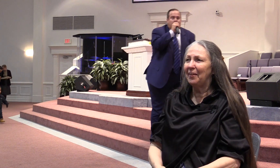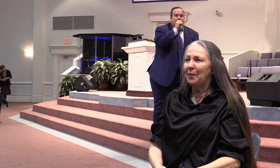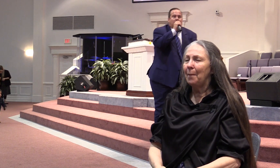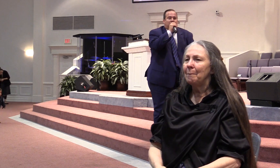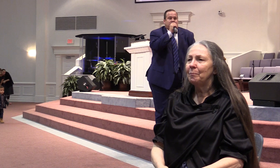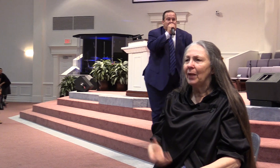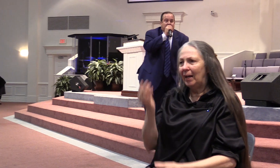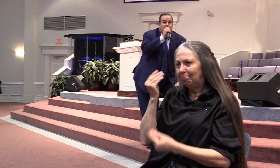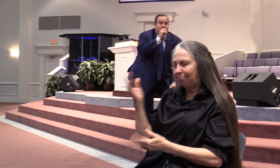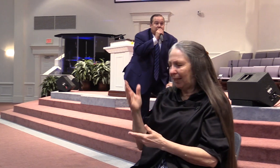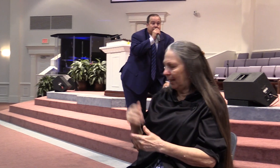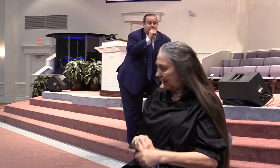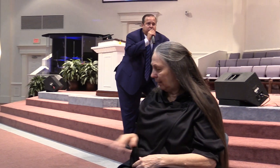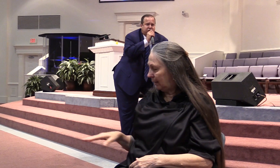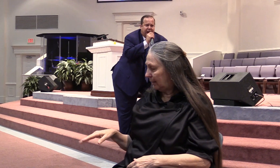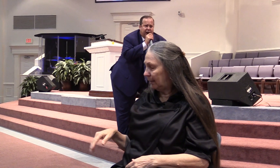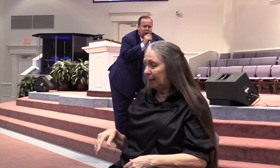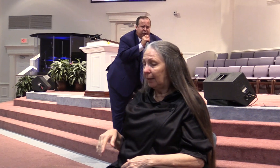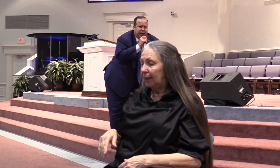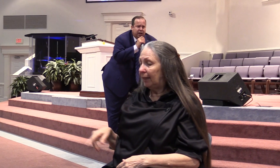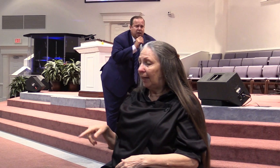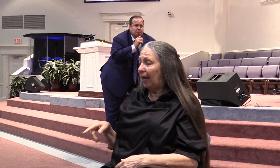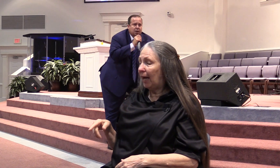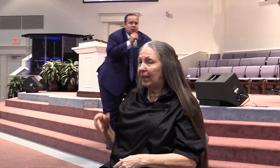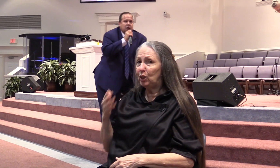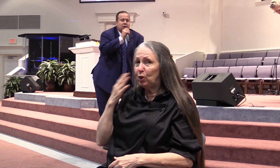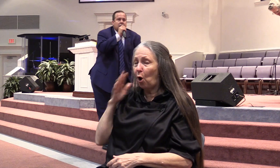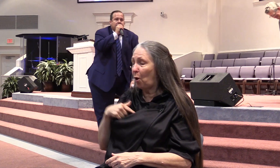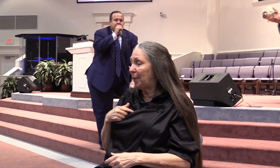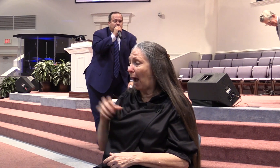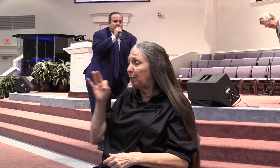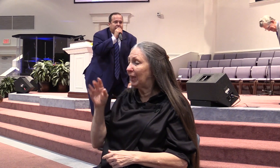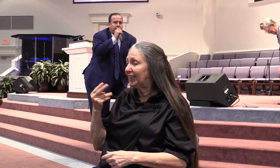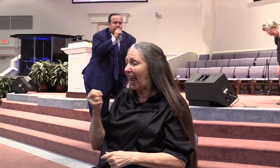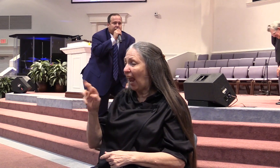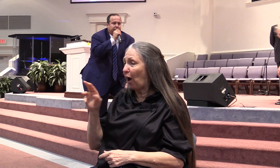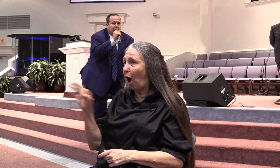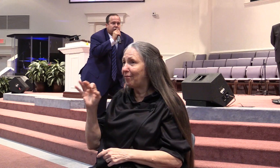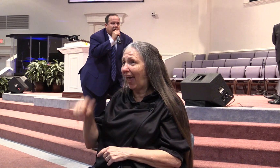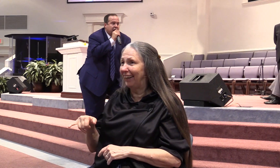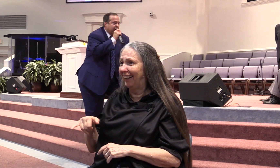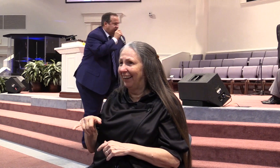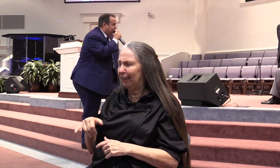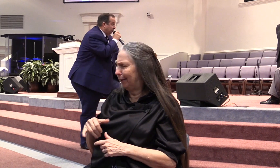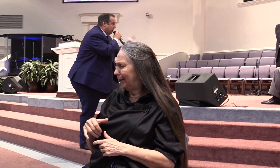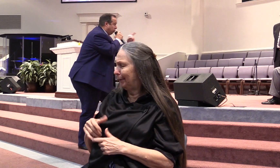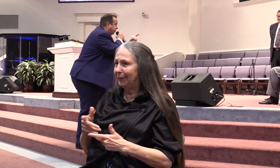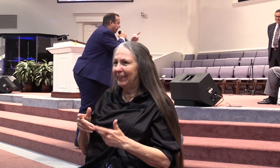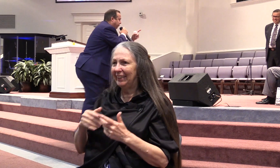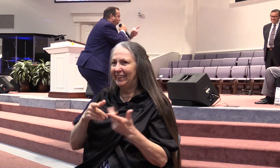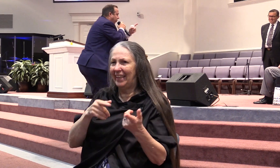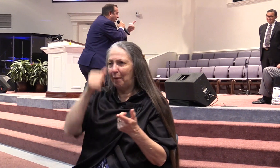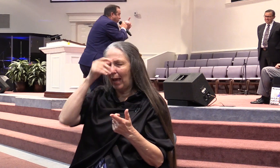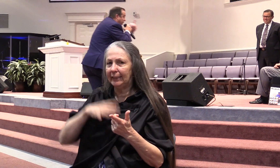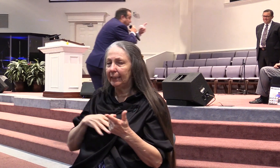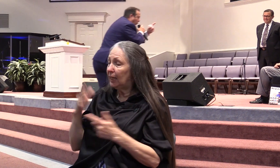I told that park ranger, I said, "You don't know me, but I'm going to preach the hair off that." He said, "Well, let me help you with something else." He said, "There have been trees in